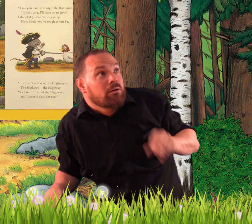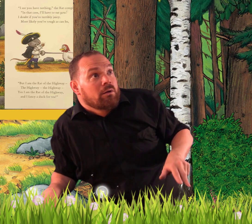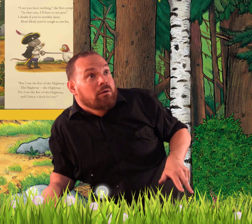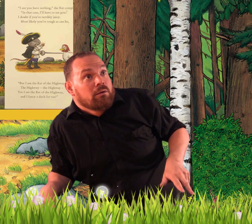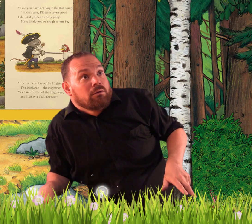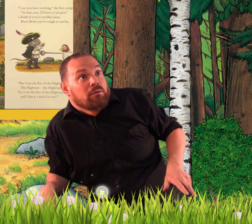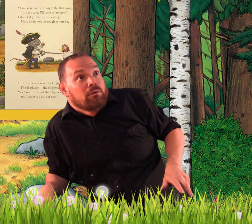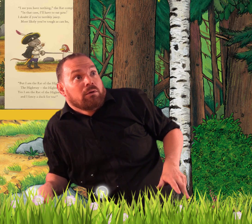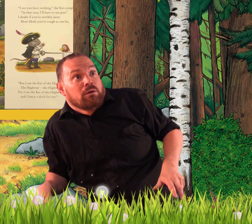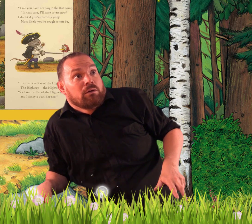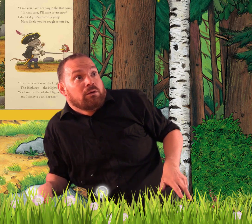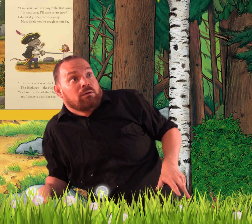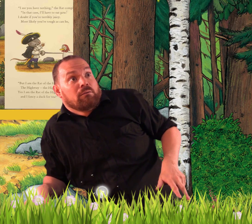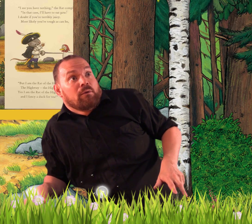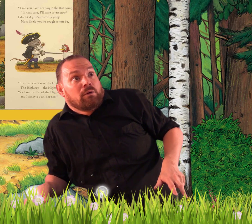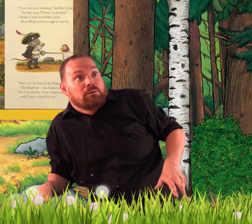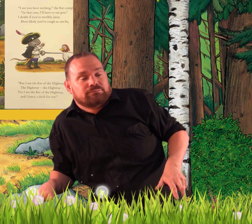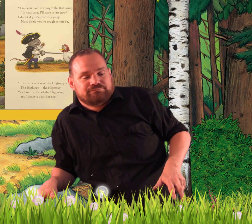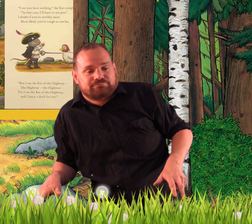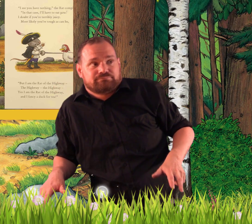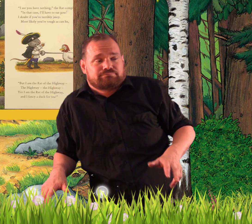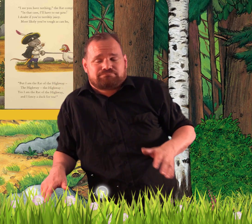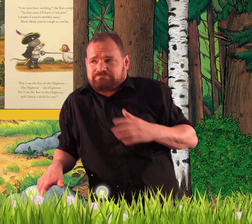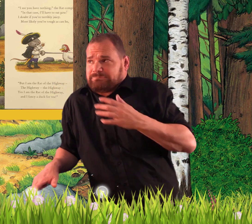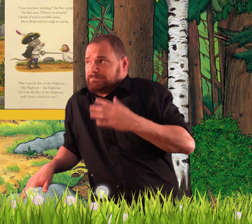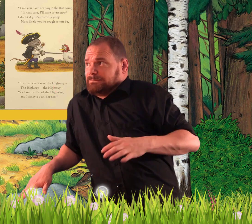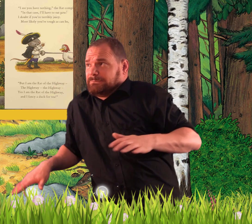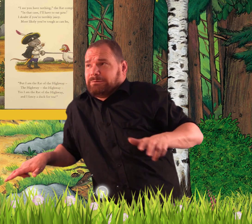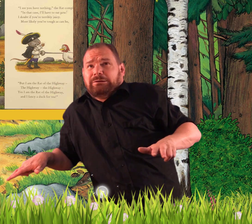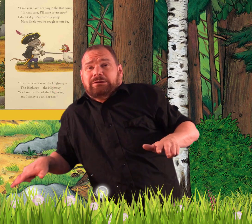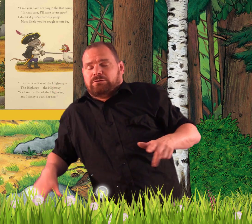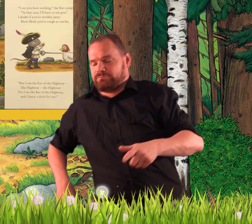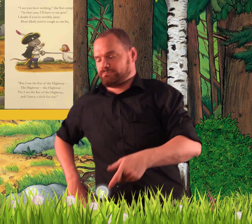held his sword even closer to her. The duck panicked.